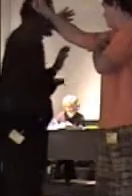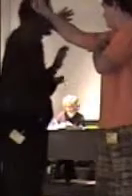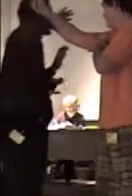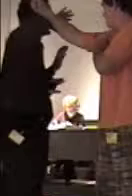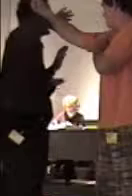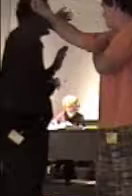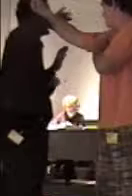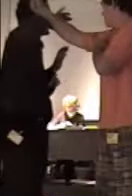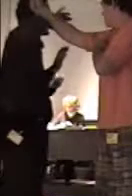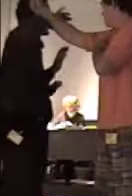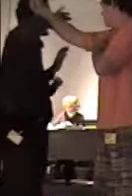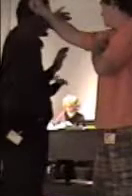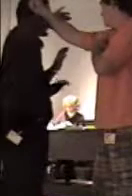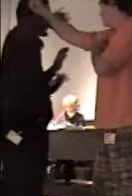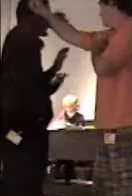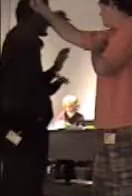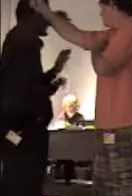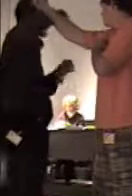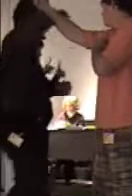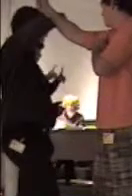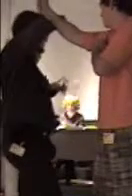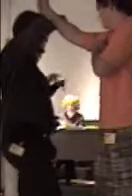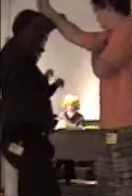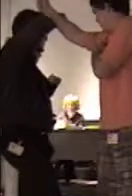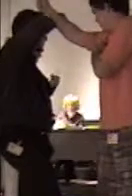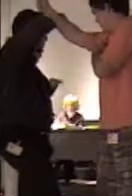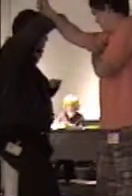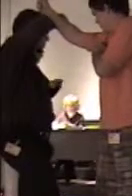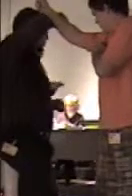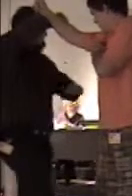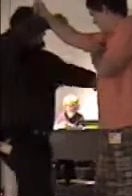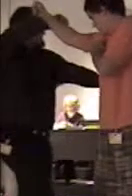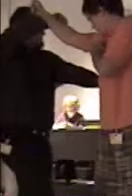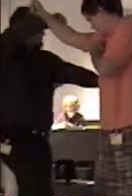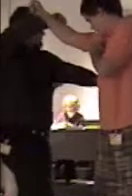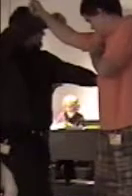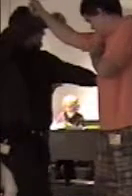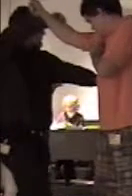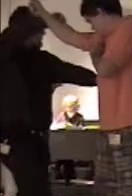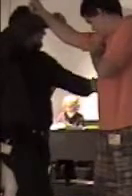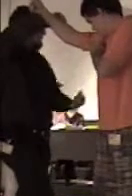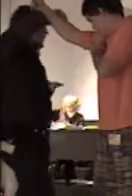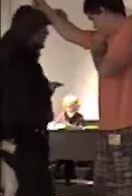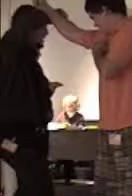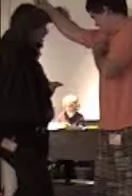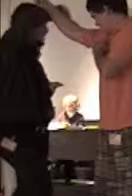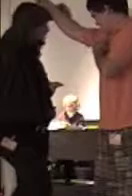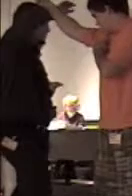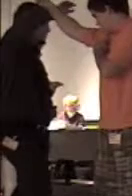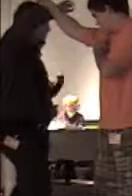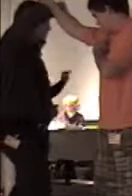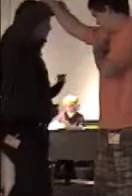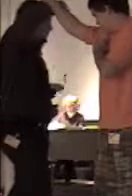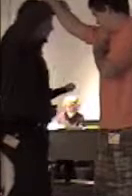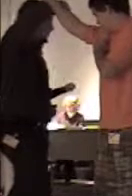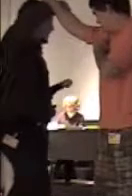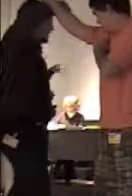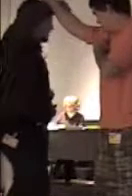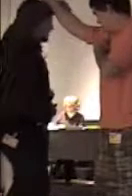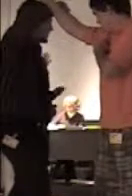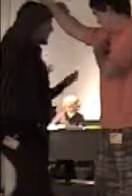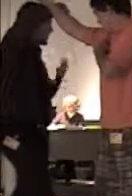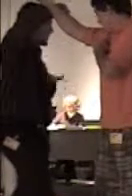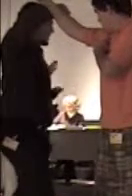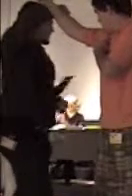be imbalanced, but you'll also not be able to move. And punch. Haya. That is a real karate move.